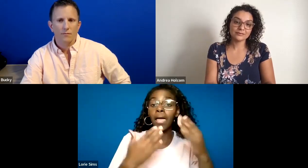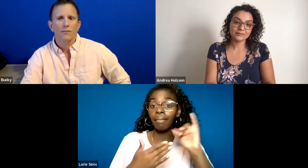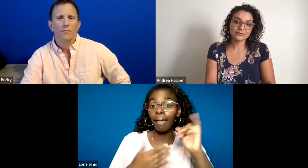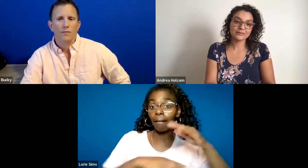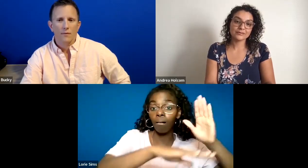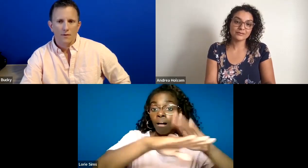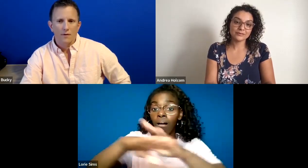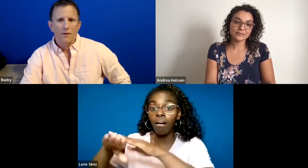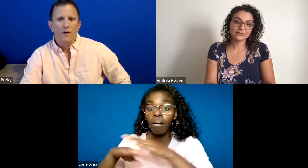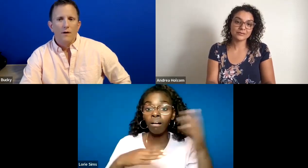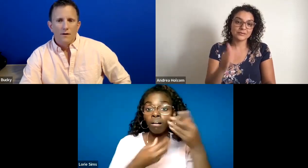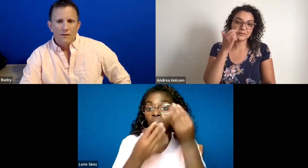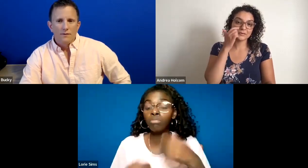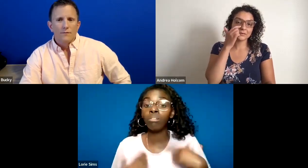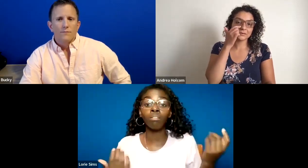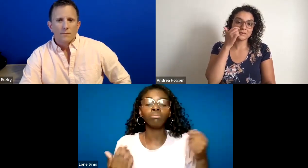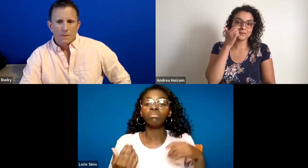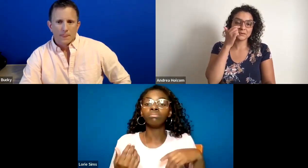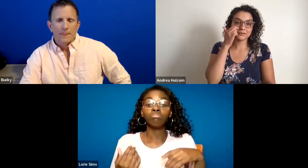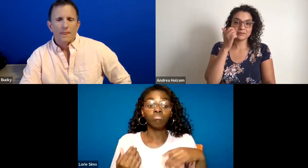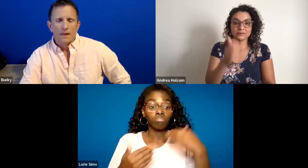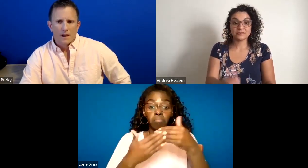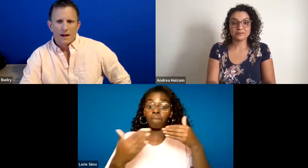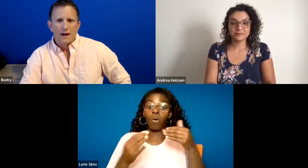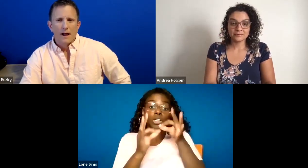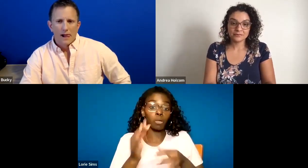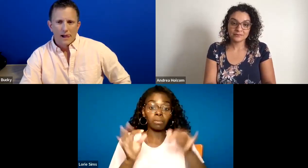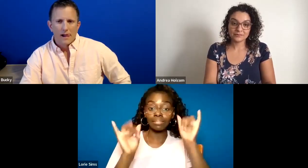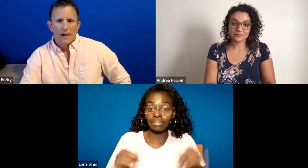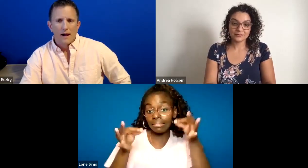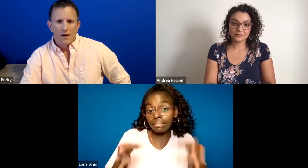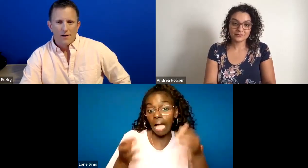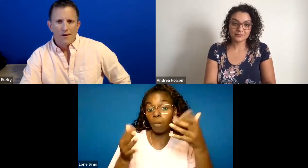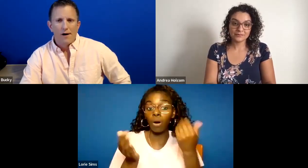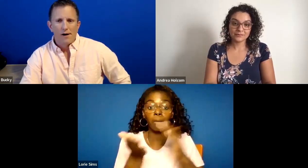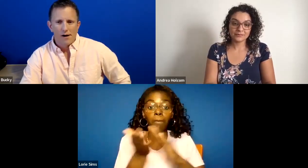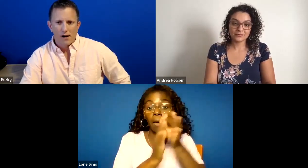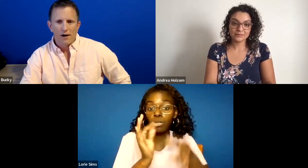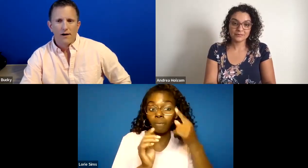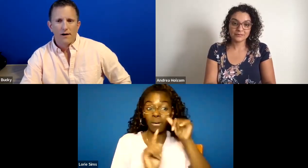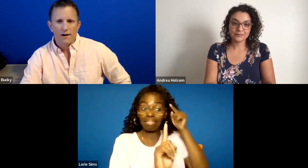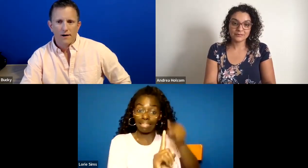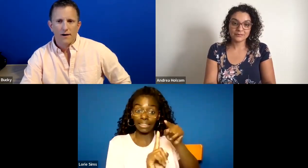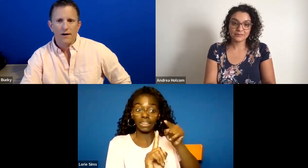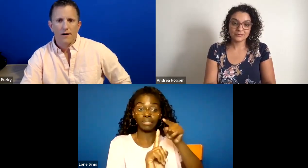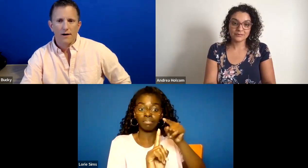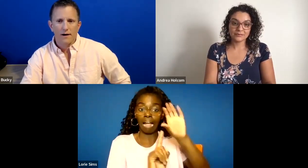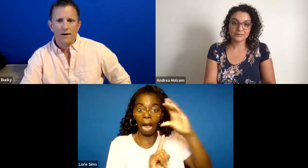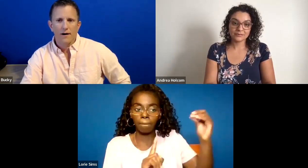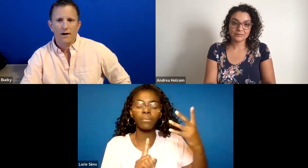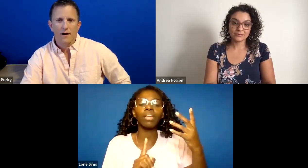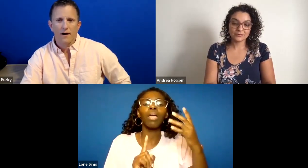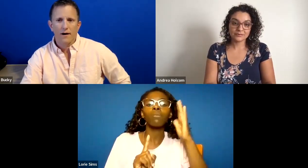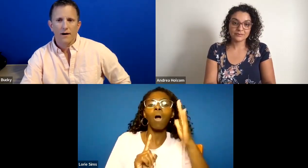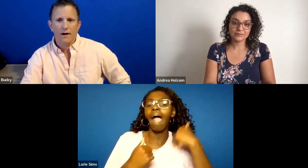red flag something in a system? How do we create a warning sign or a trigger warning for people, for interpreters in the